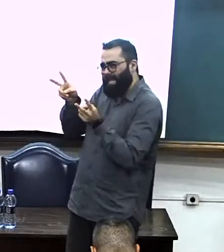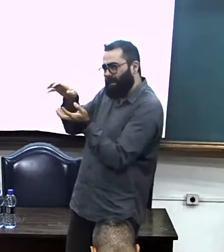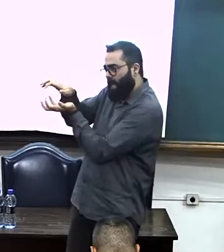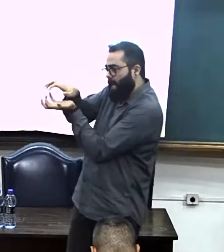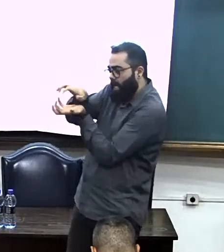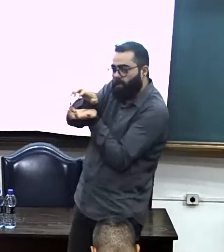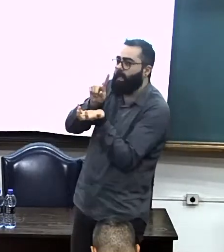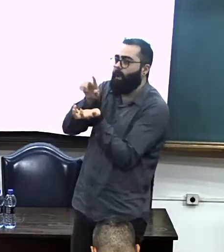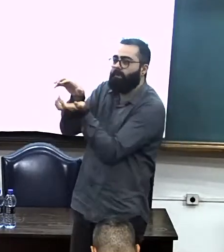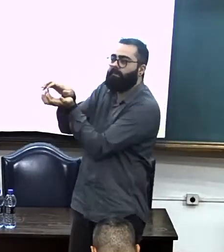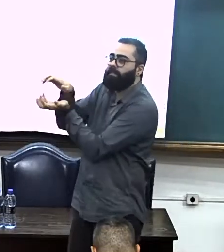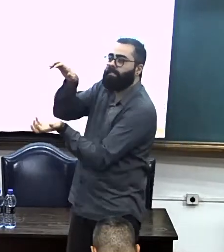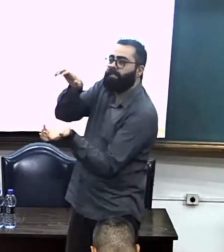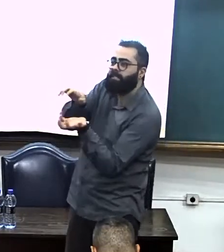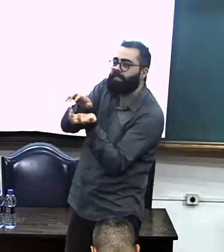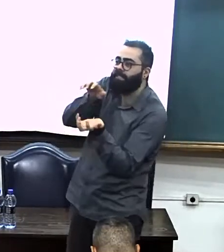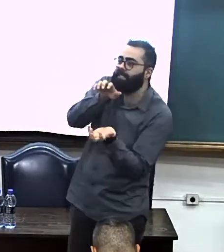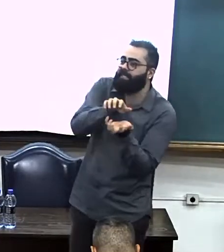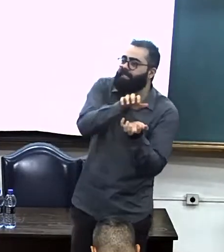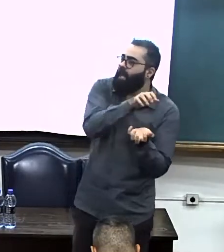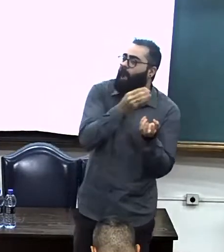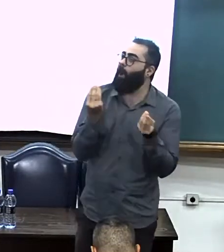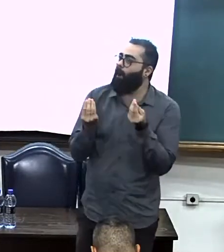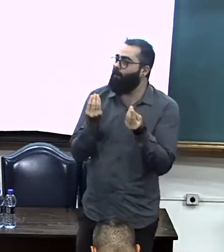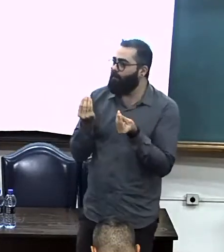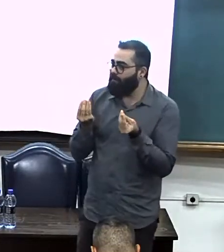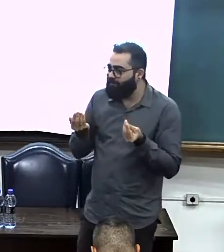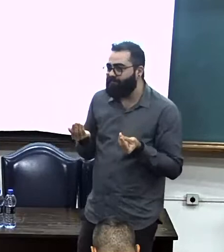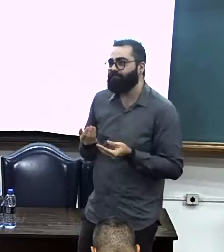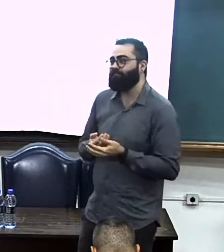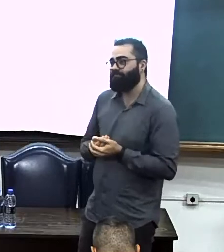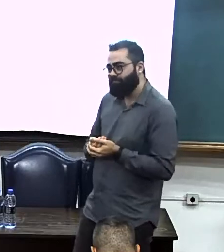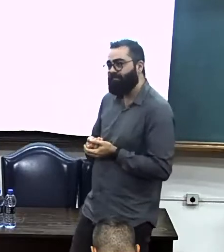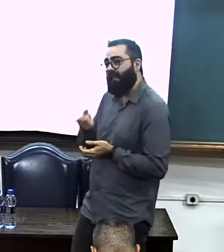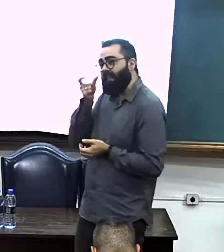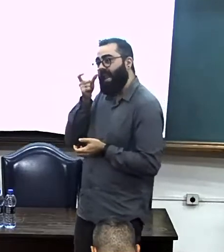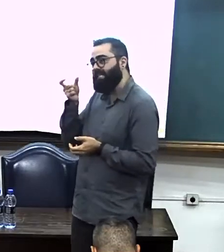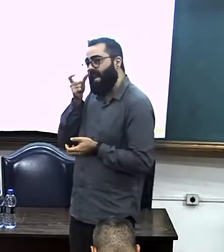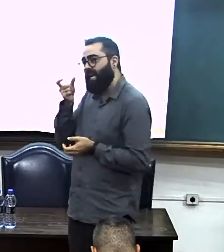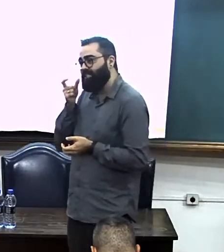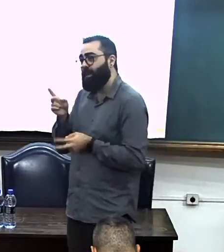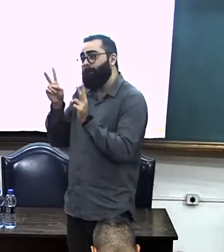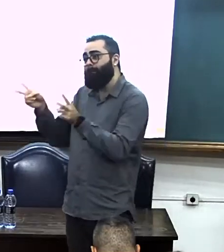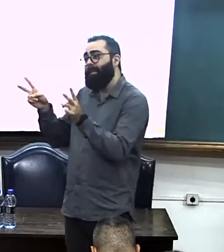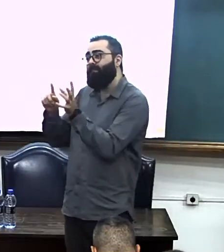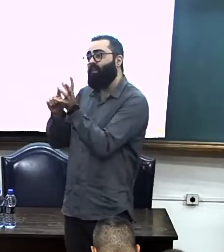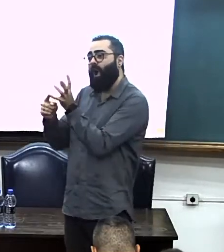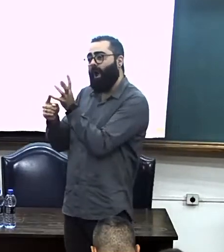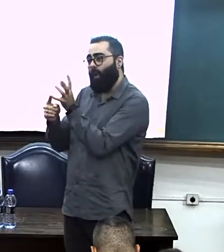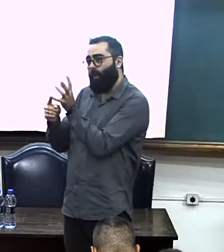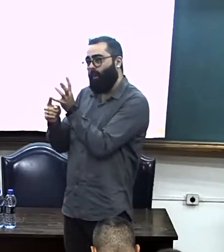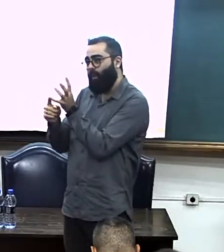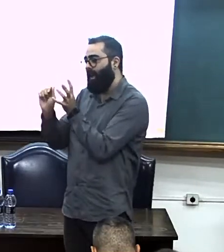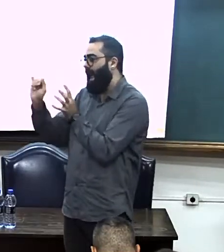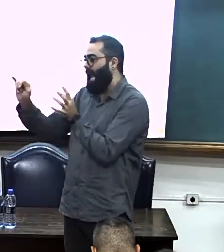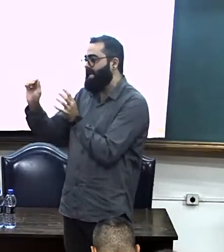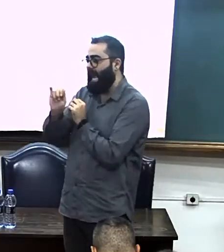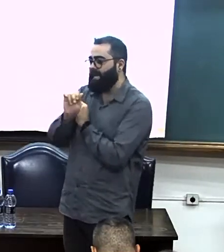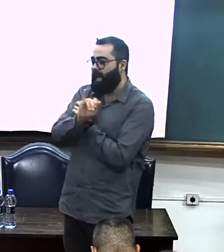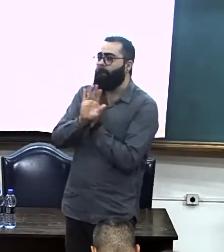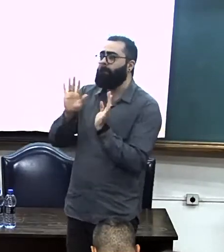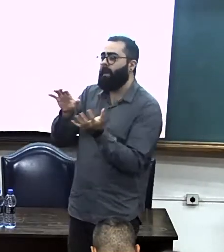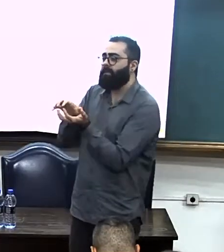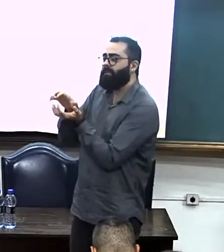O que ela comentou, eu não vou repetir todas as sentenças, ou a sentença de todas as maneiras como ela fez, vocês já ouviram, tá? Mas o